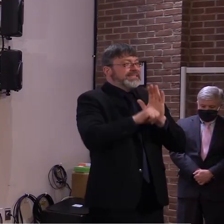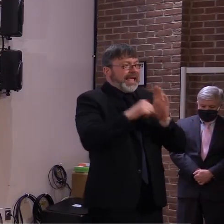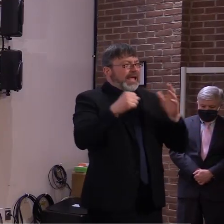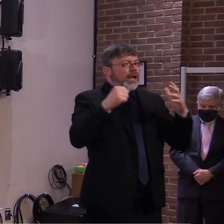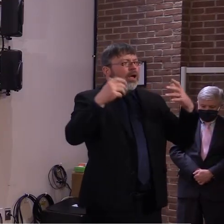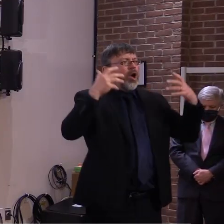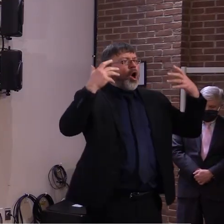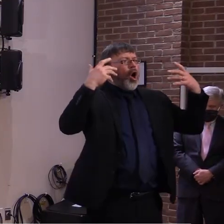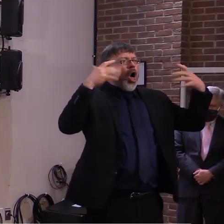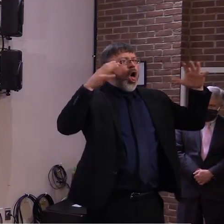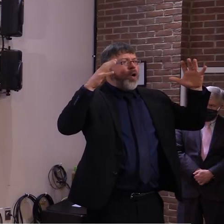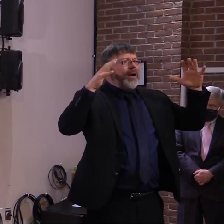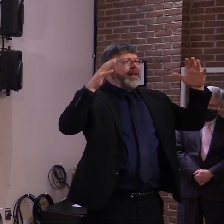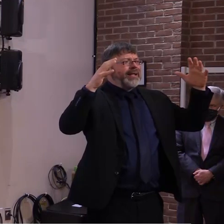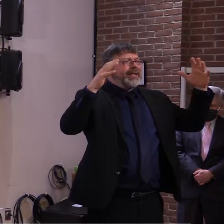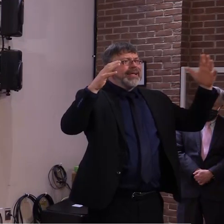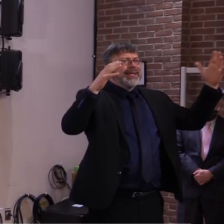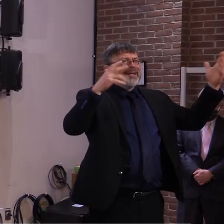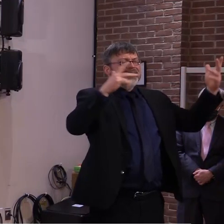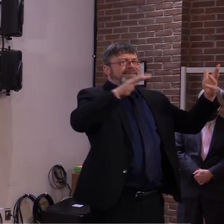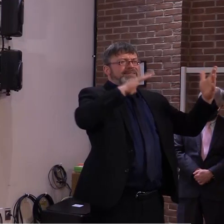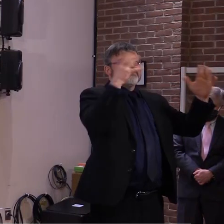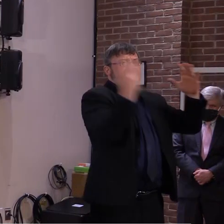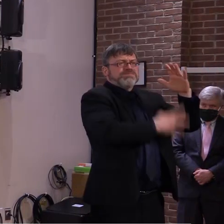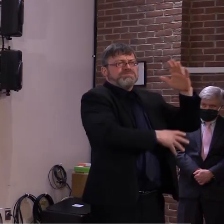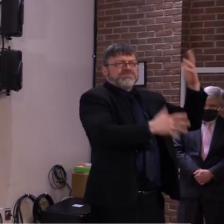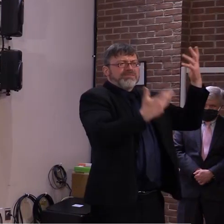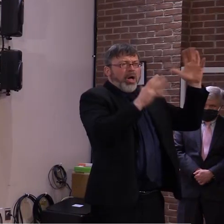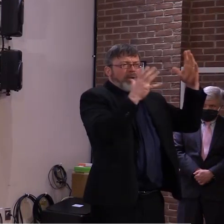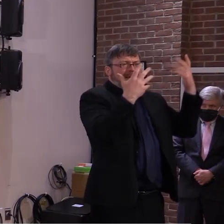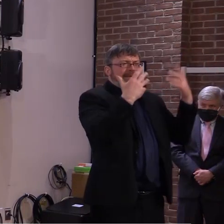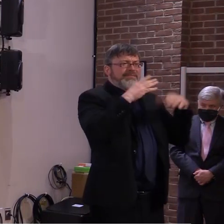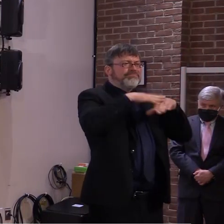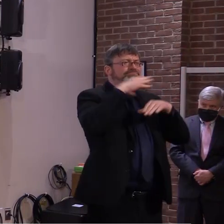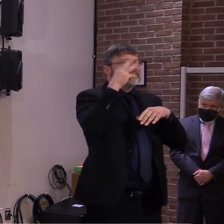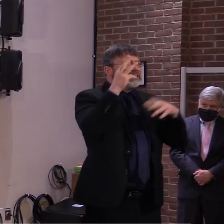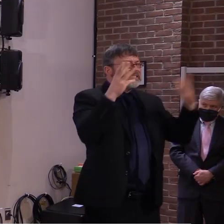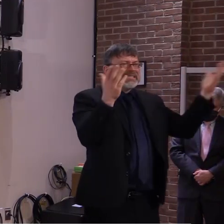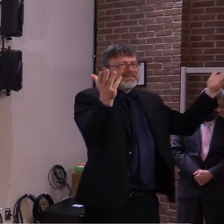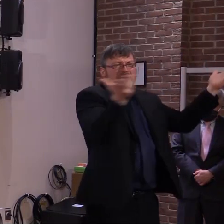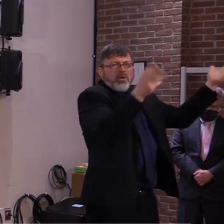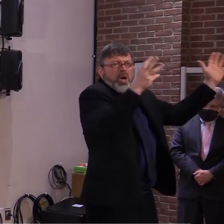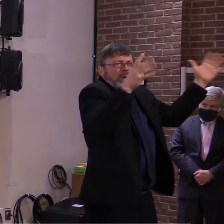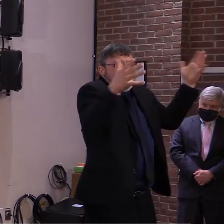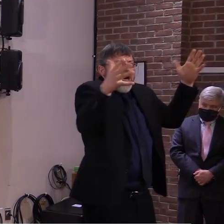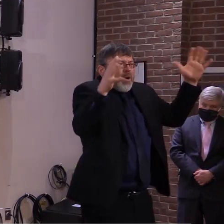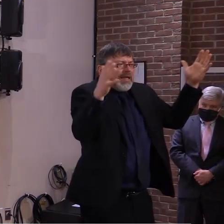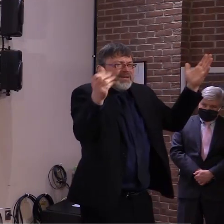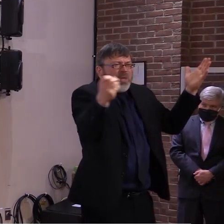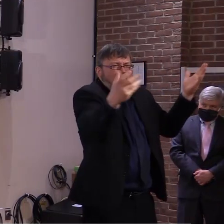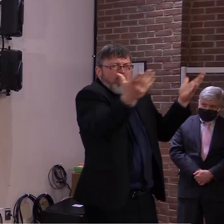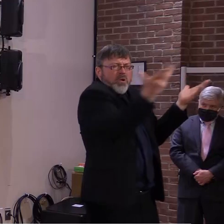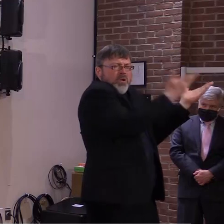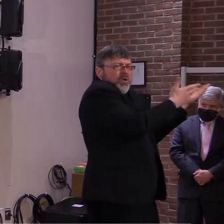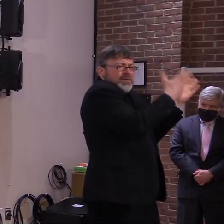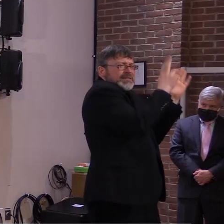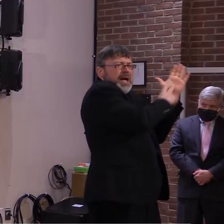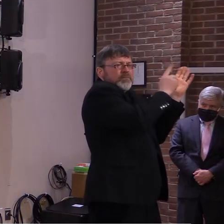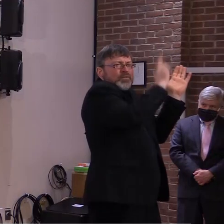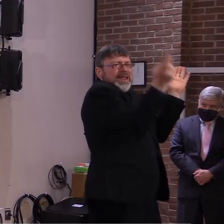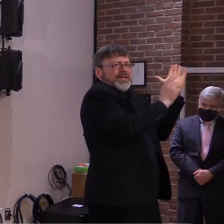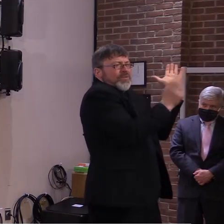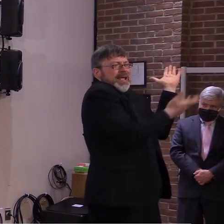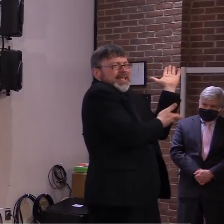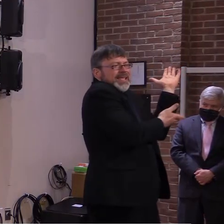So it's not going to become a big issue for that group. And it's the same, you know, and the vaccines, you know, there's no